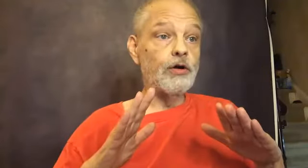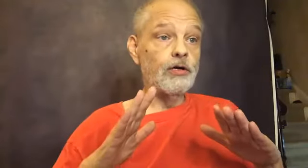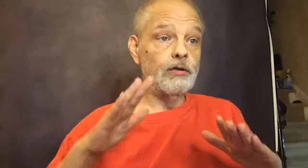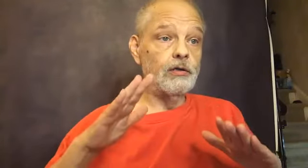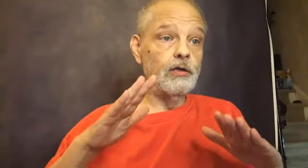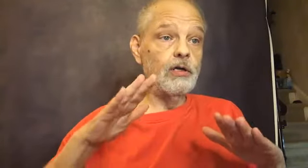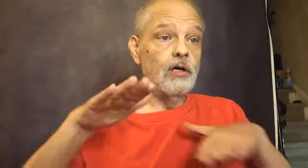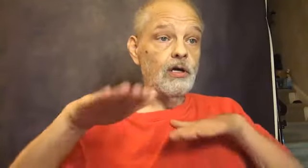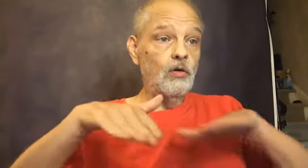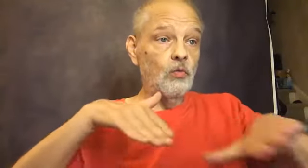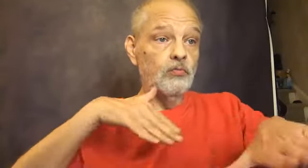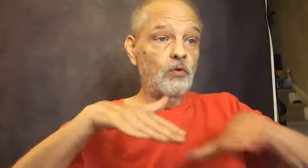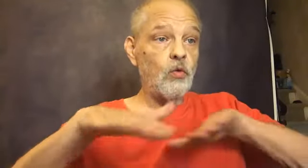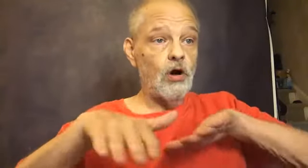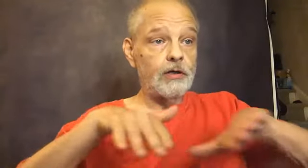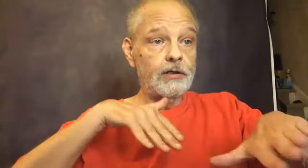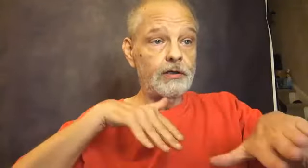Walker would be walk.